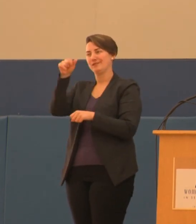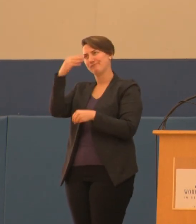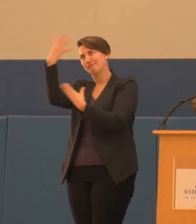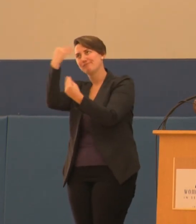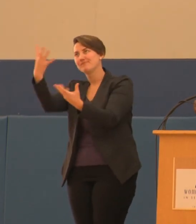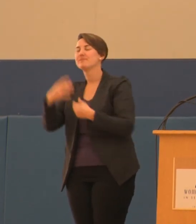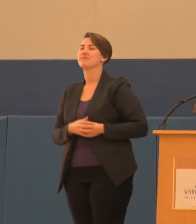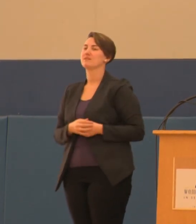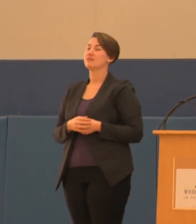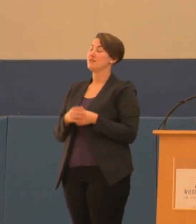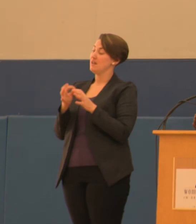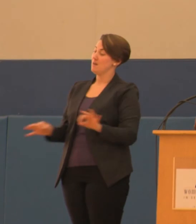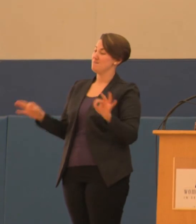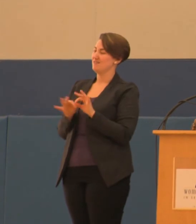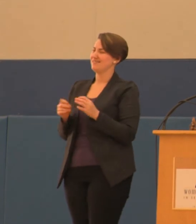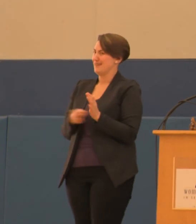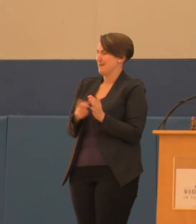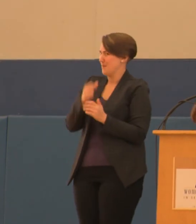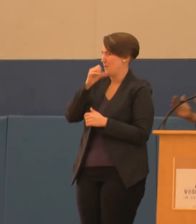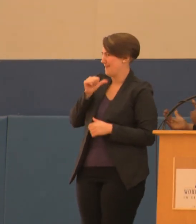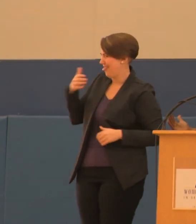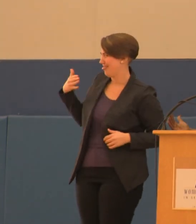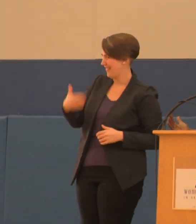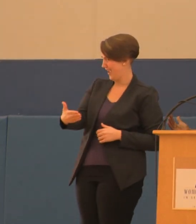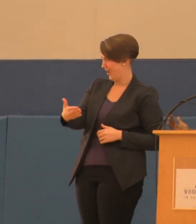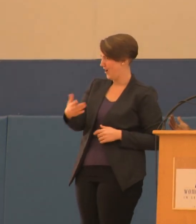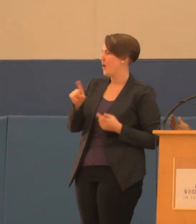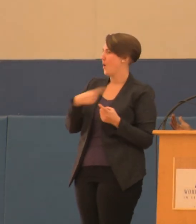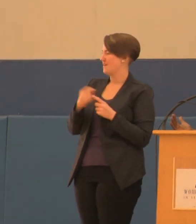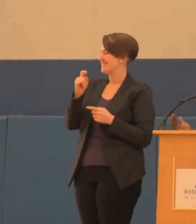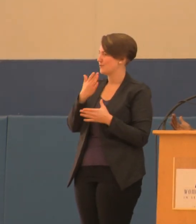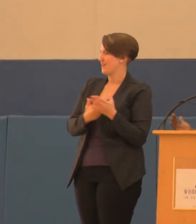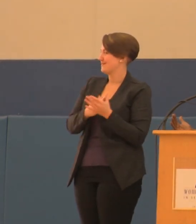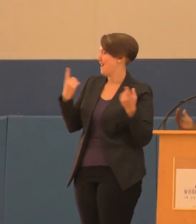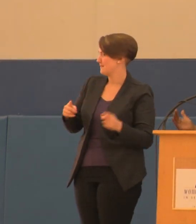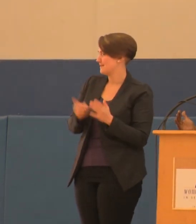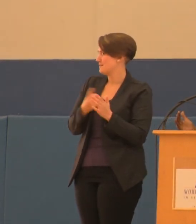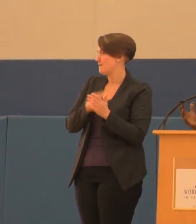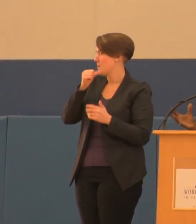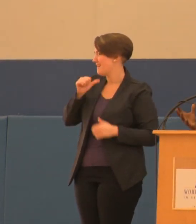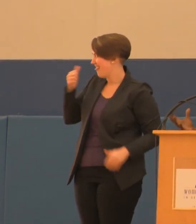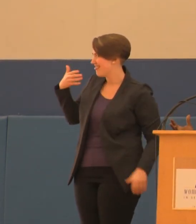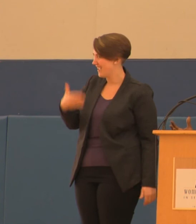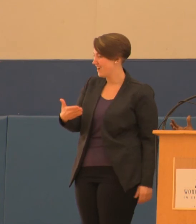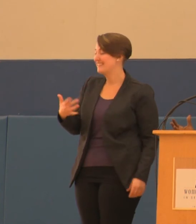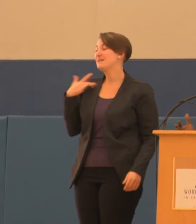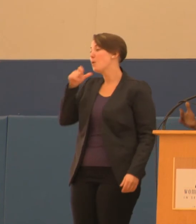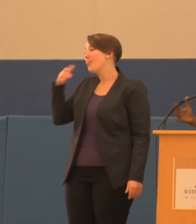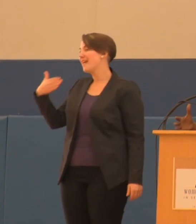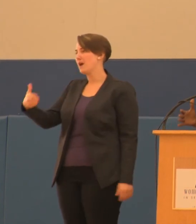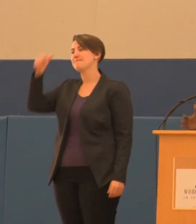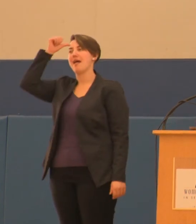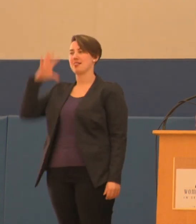point is that when often the woman's not there when the woman's being sexually harassed, who's there? It's usually another man.